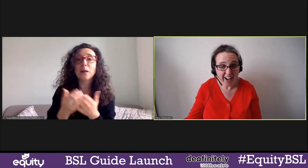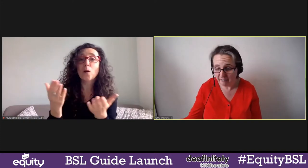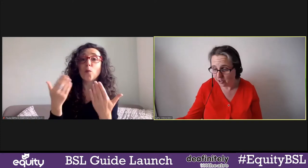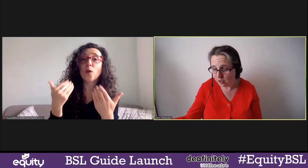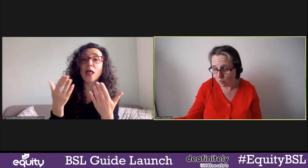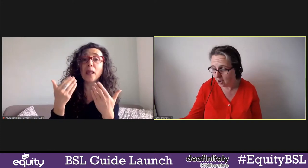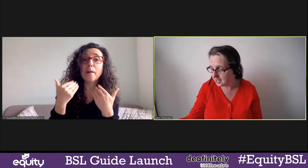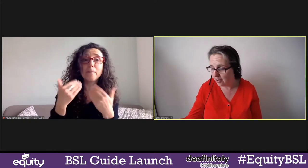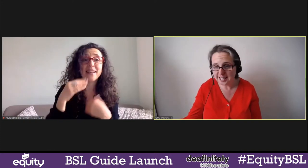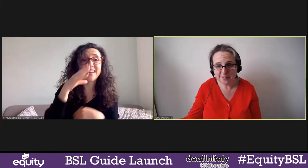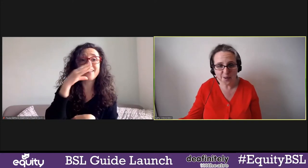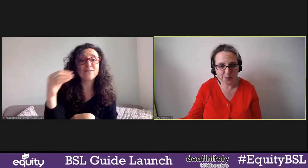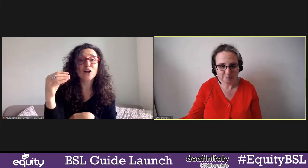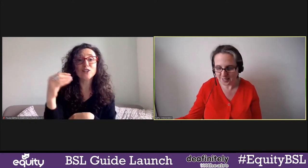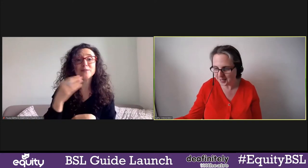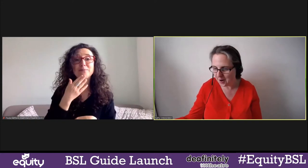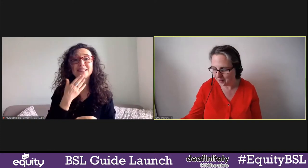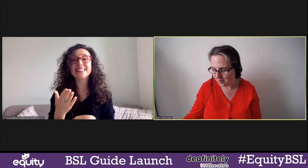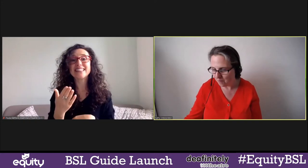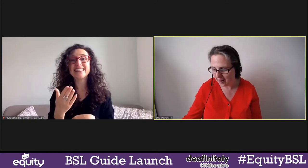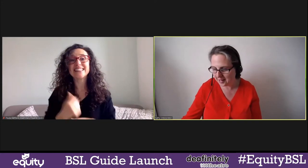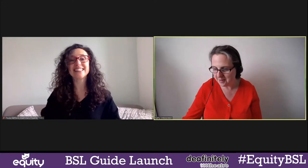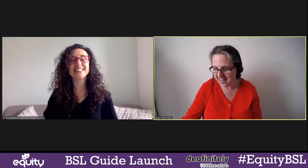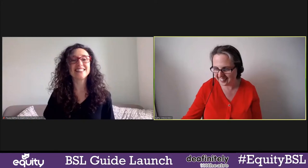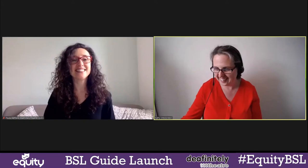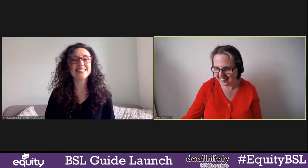few words first of all. So, welcome, Neil.